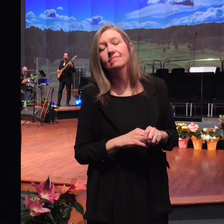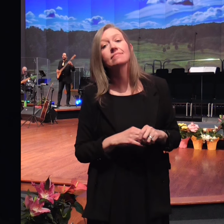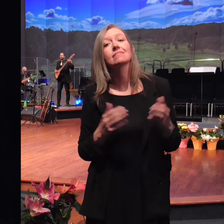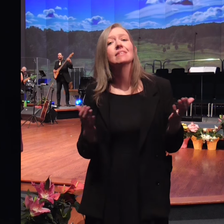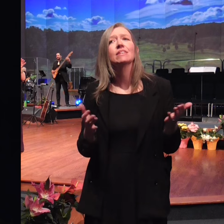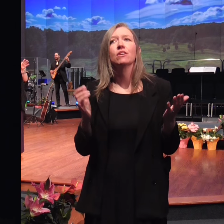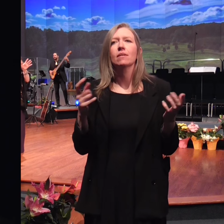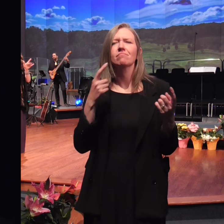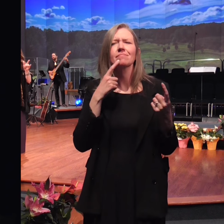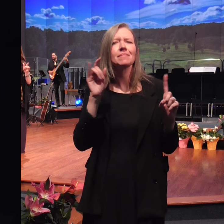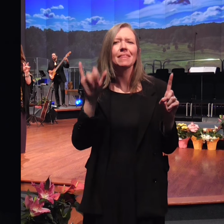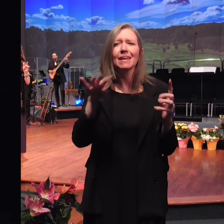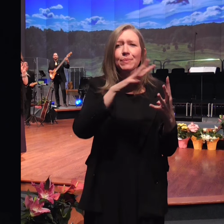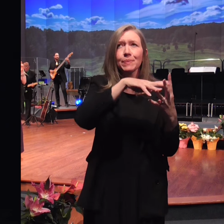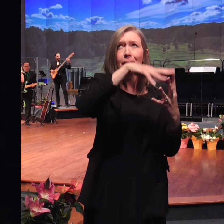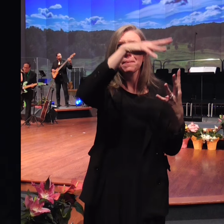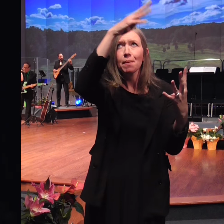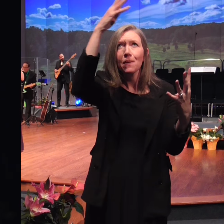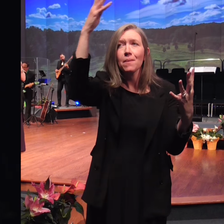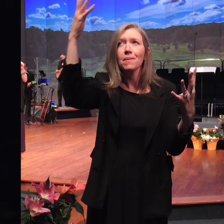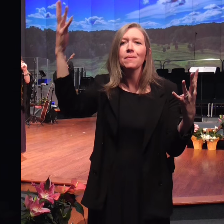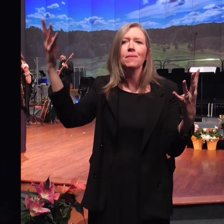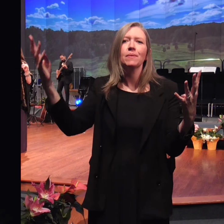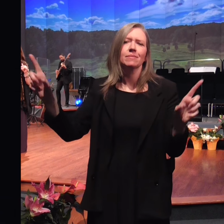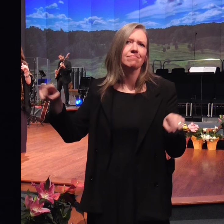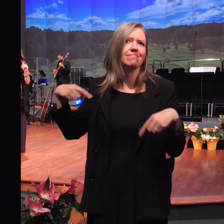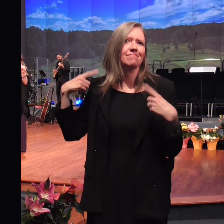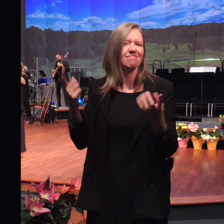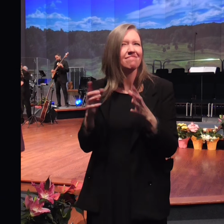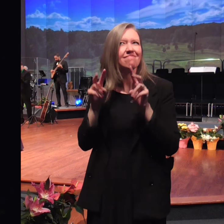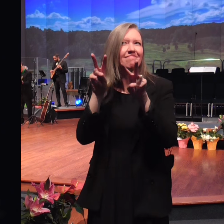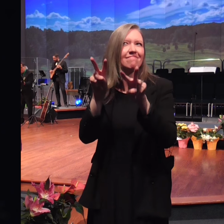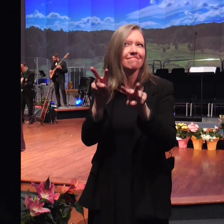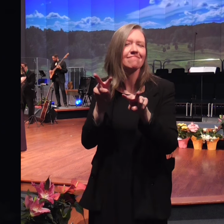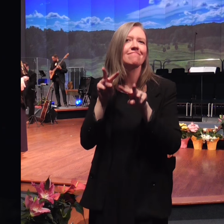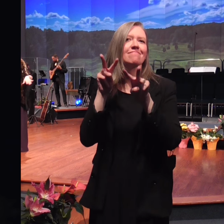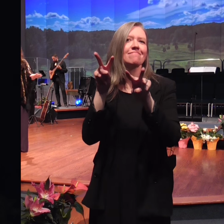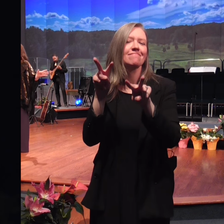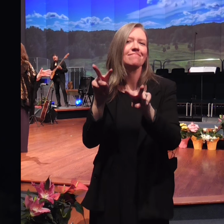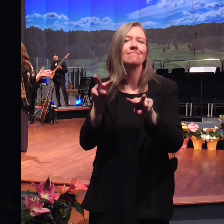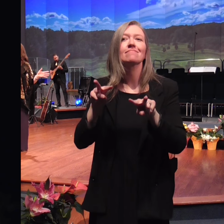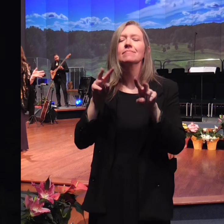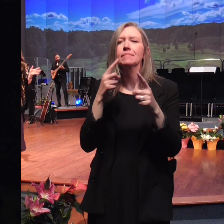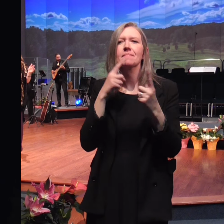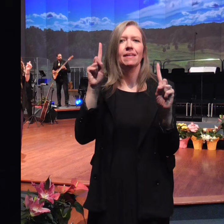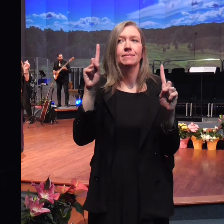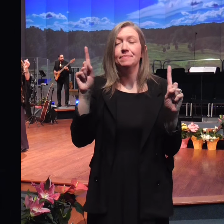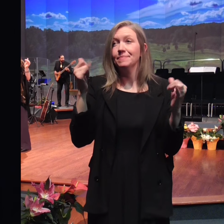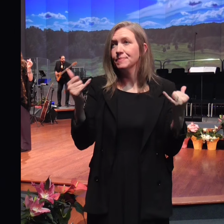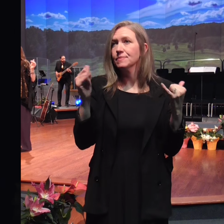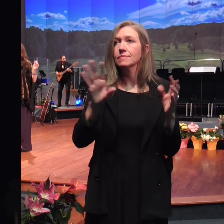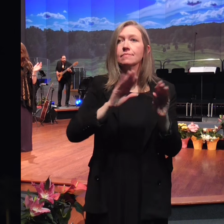Here is that rainbow I've been praying for. It's gonna be